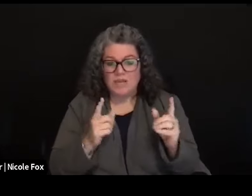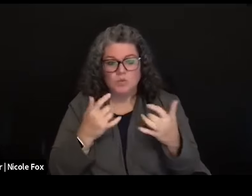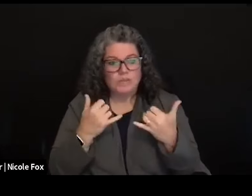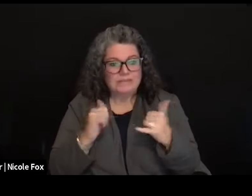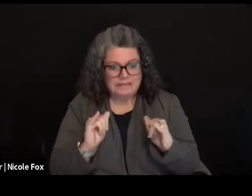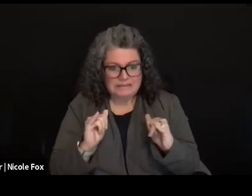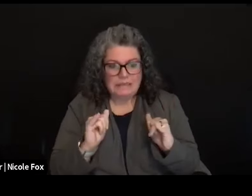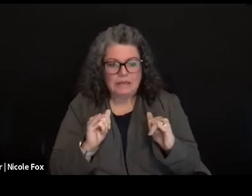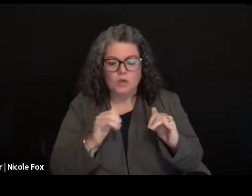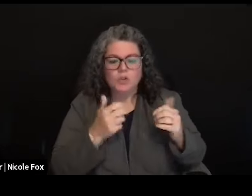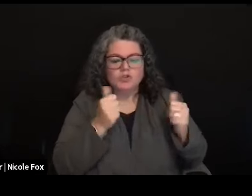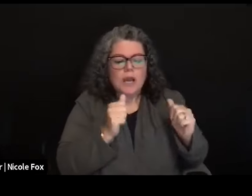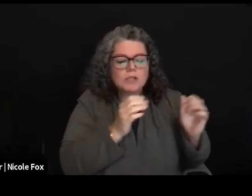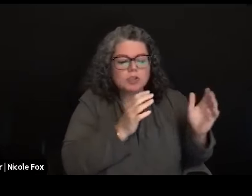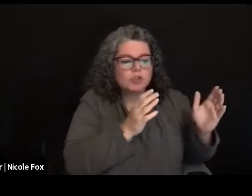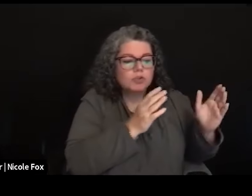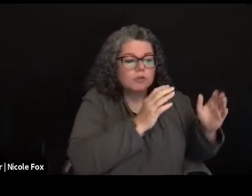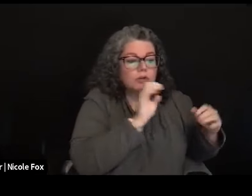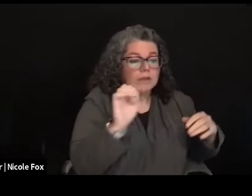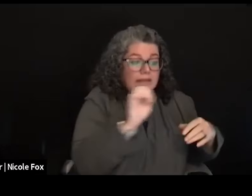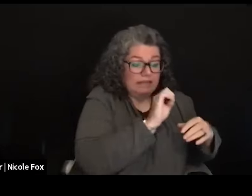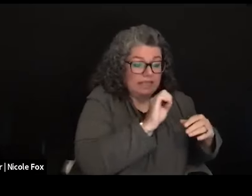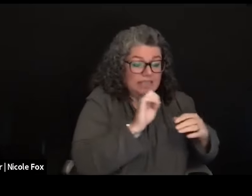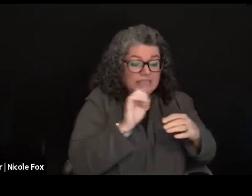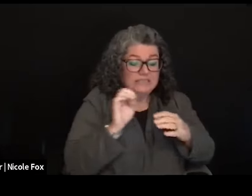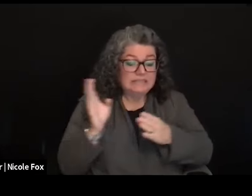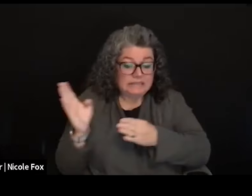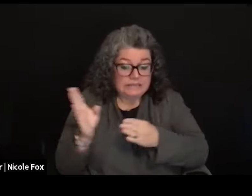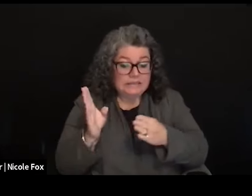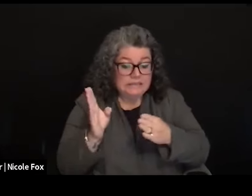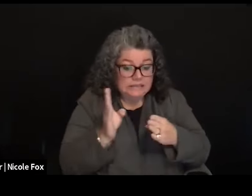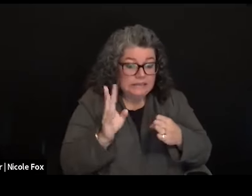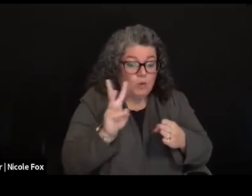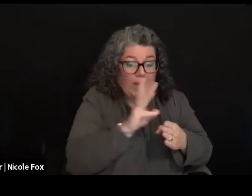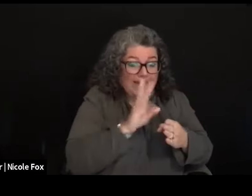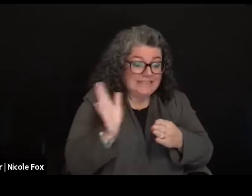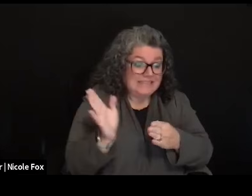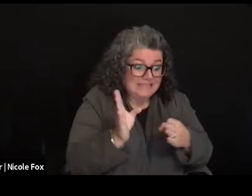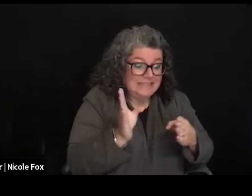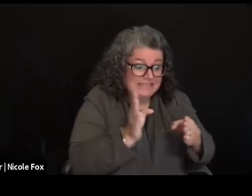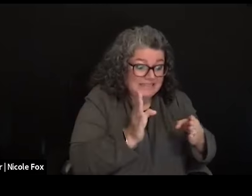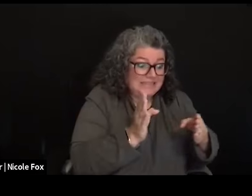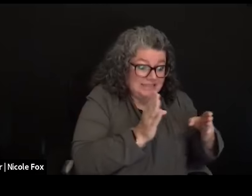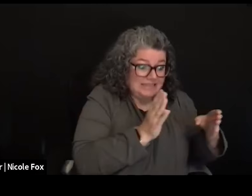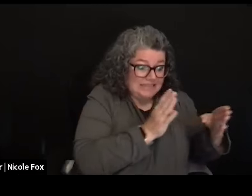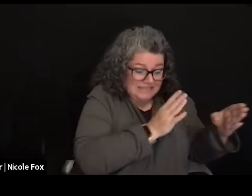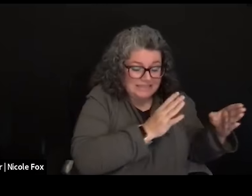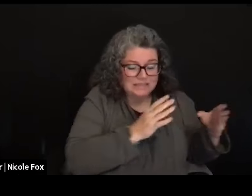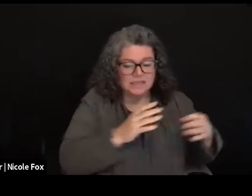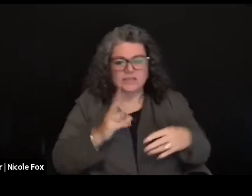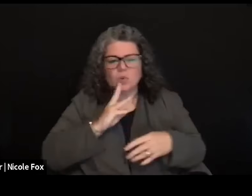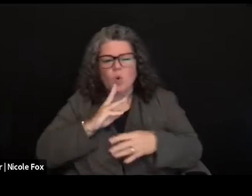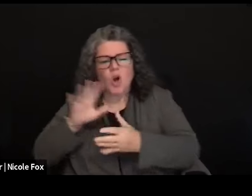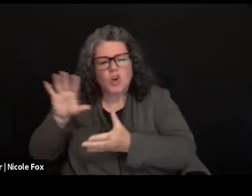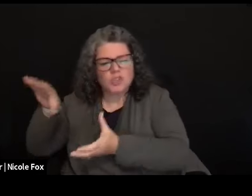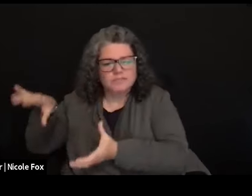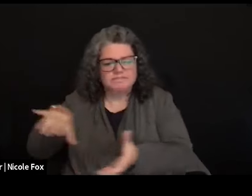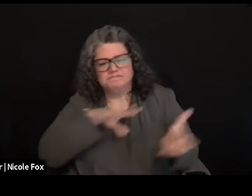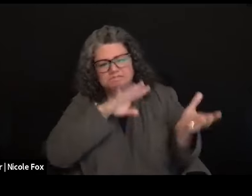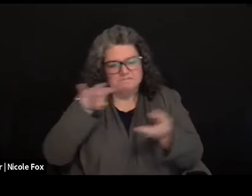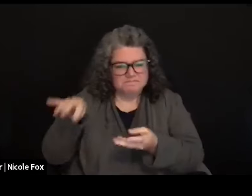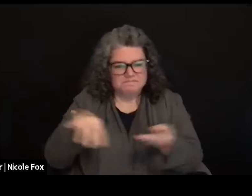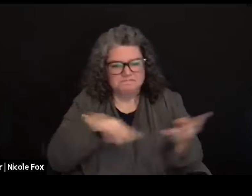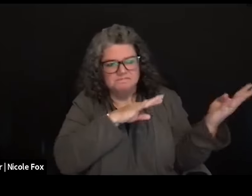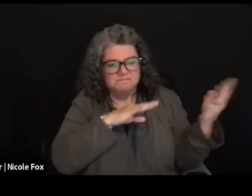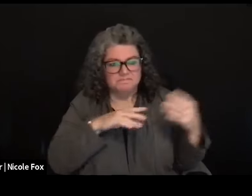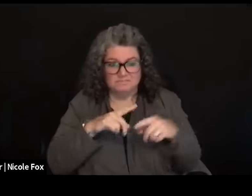move west to make repairs to our transmission lines, and that's because the water will move in that direction. So this is showing the